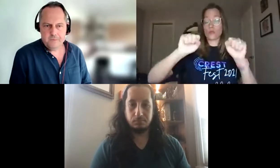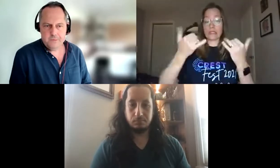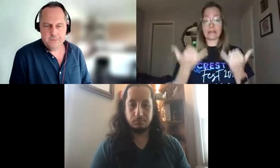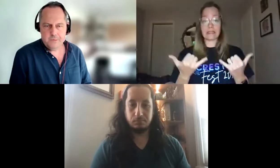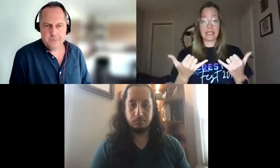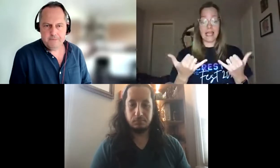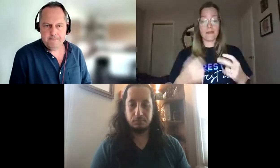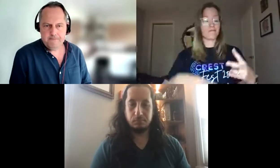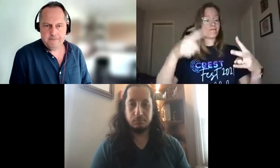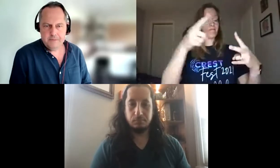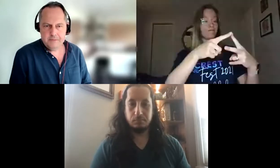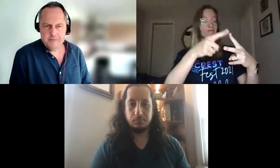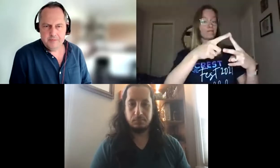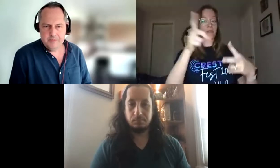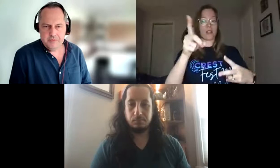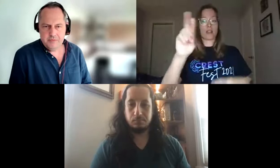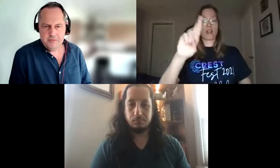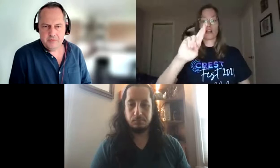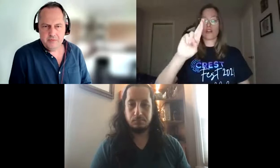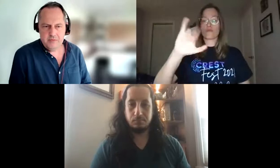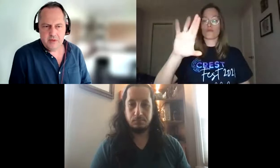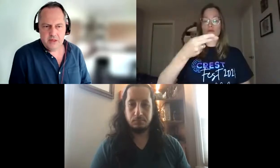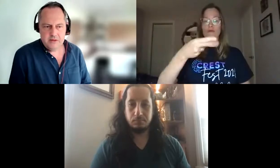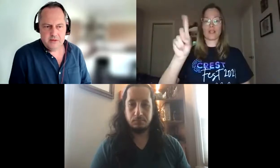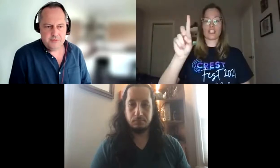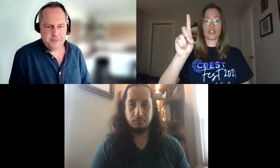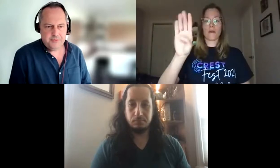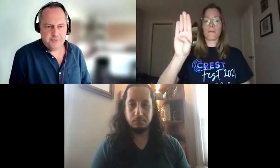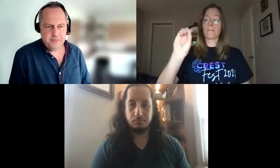And now I'd like to introduce our two hosts for today,